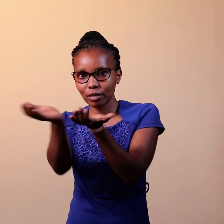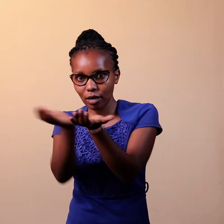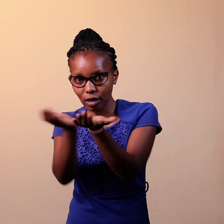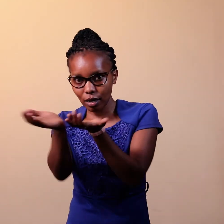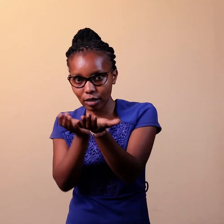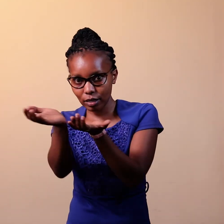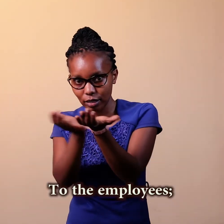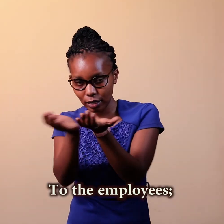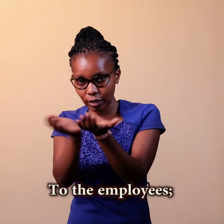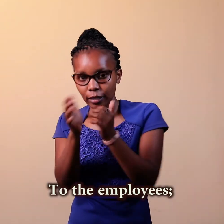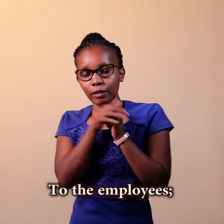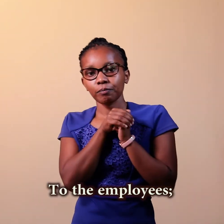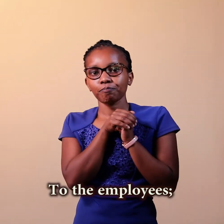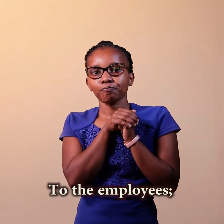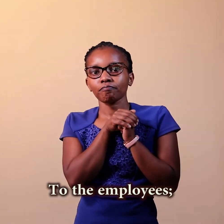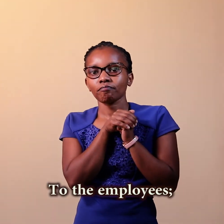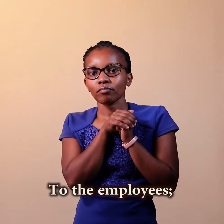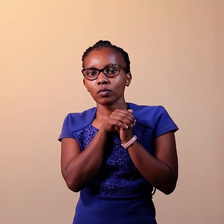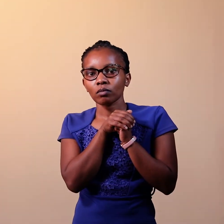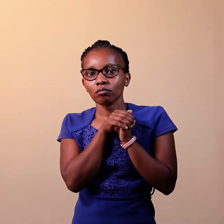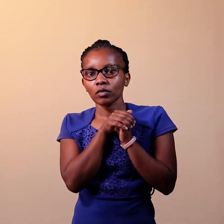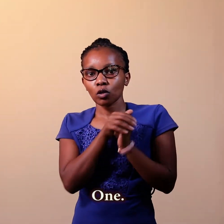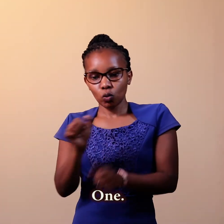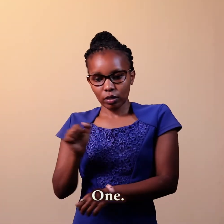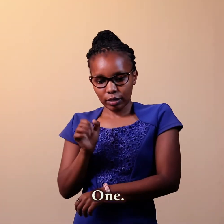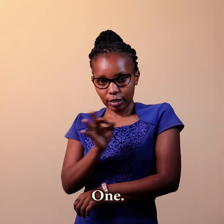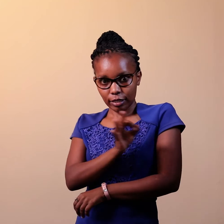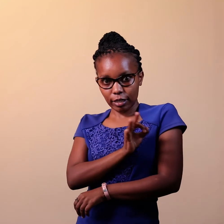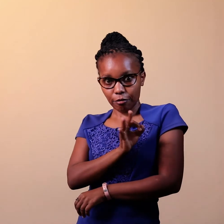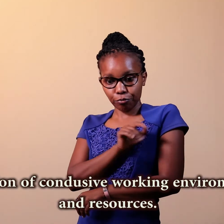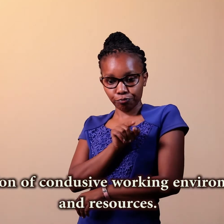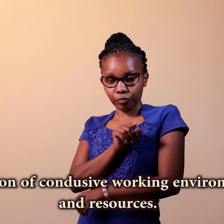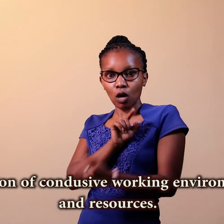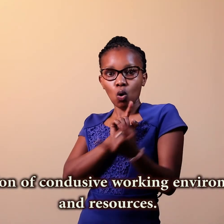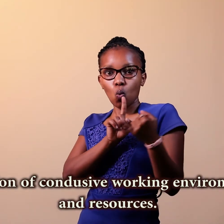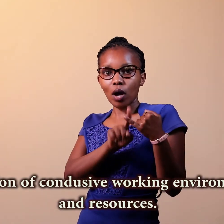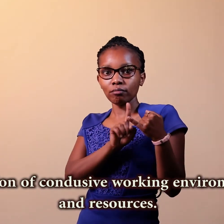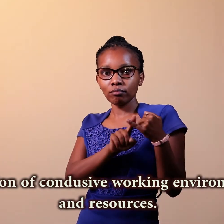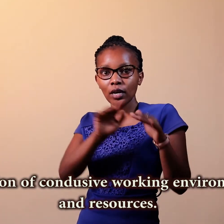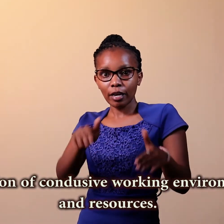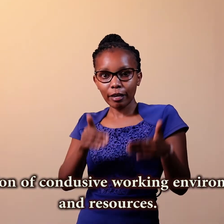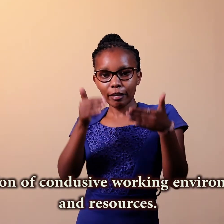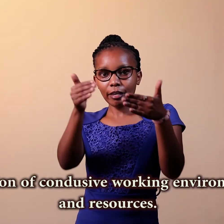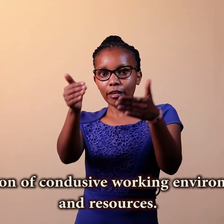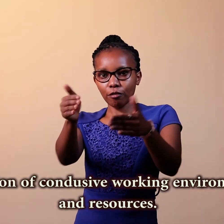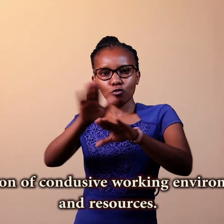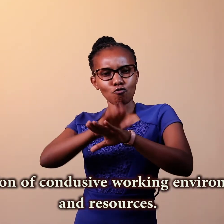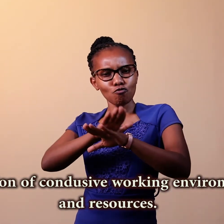To the employees. One, provision of conducive work environment and